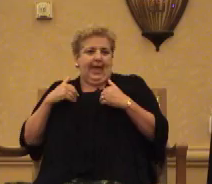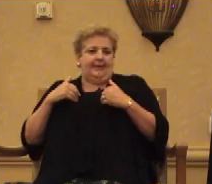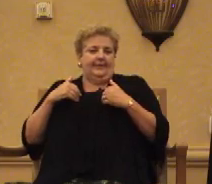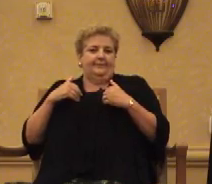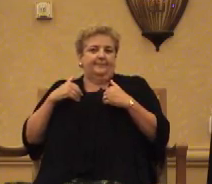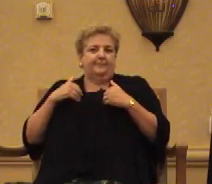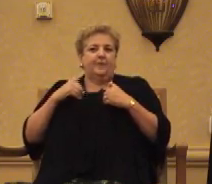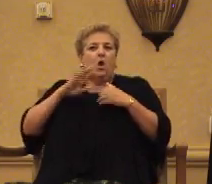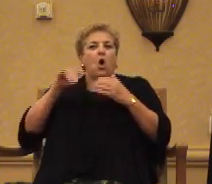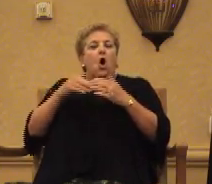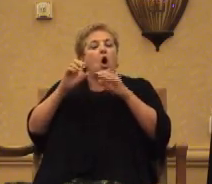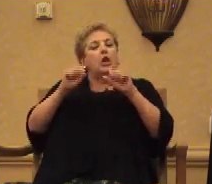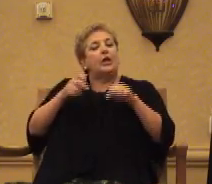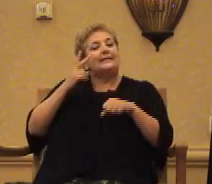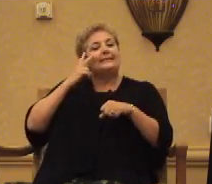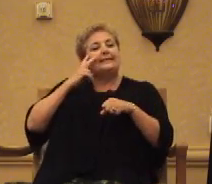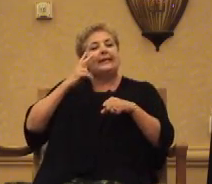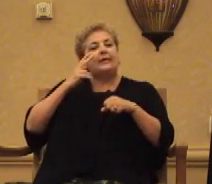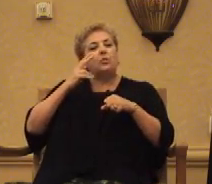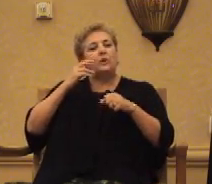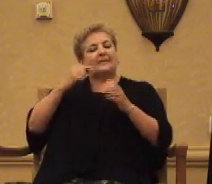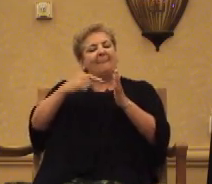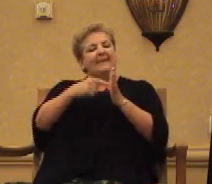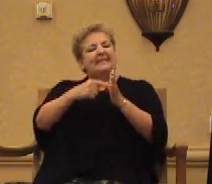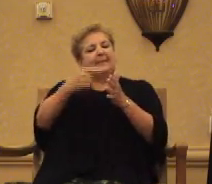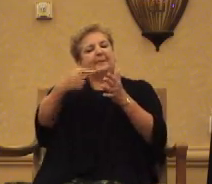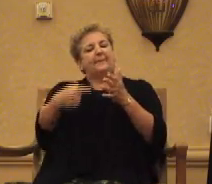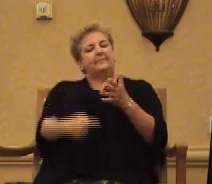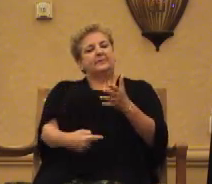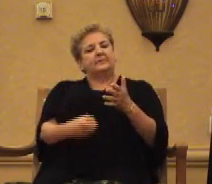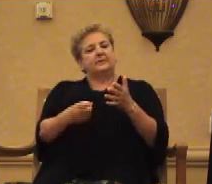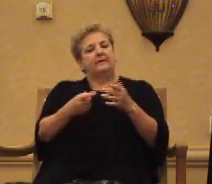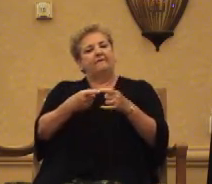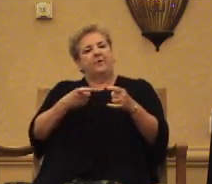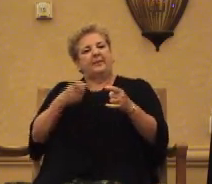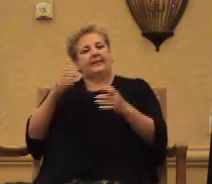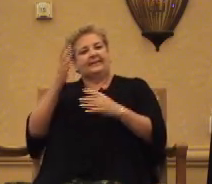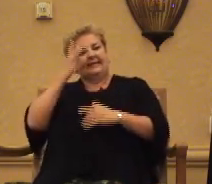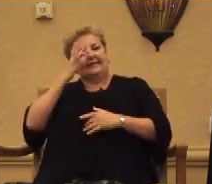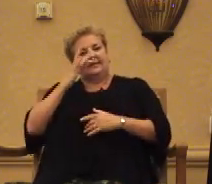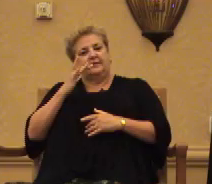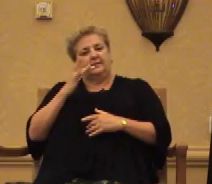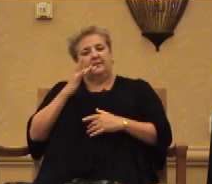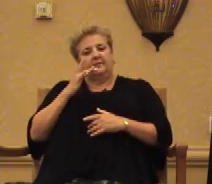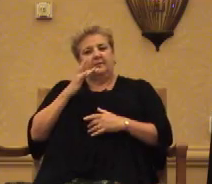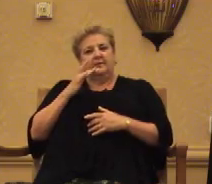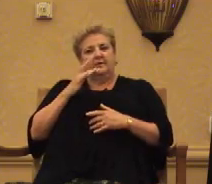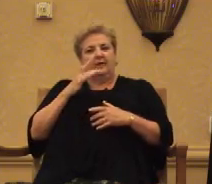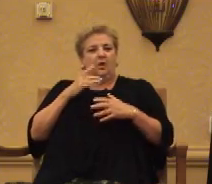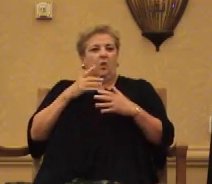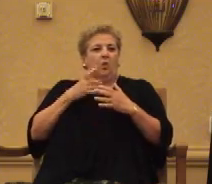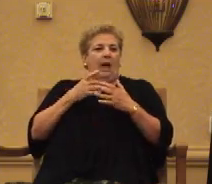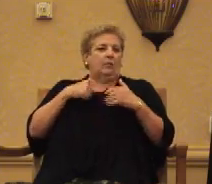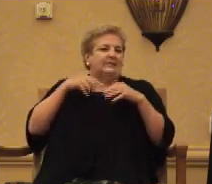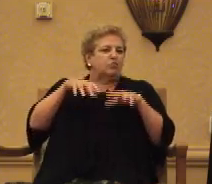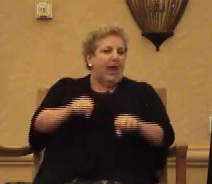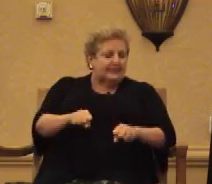All I could ever see was the symptoms of the disease, the arrests and the drinking